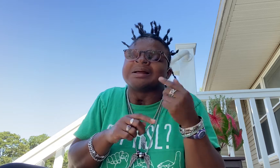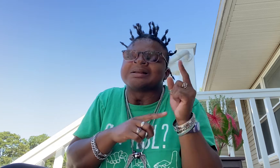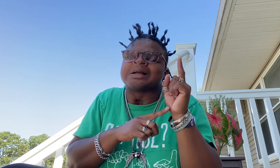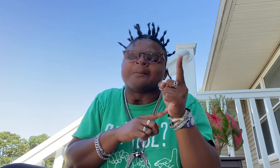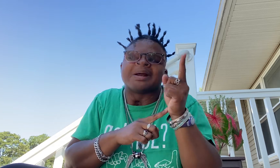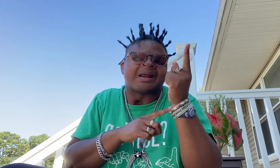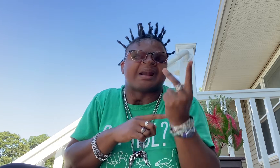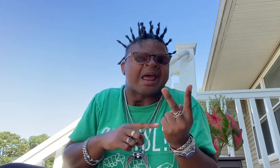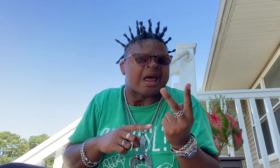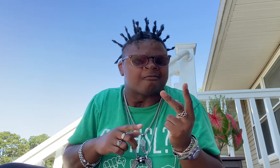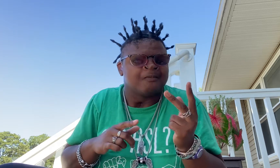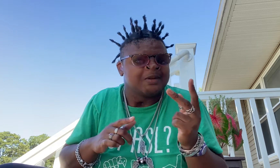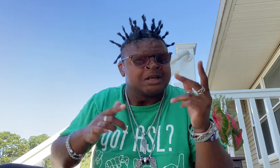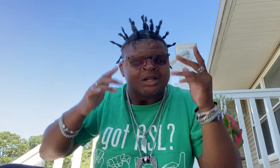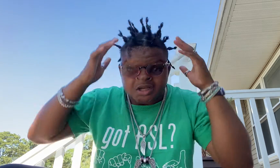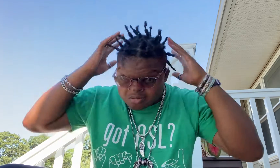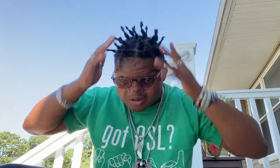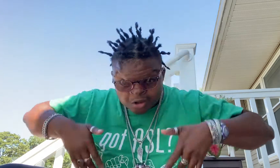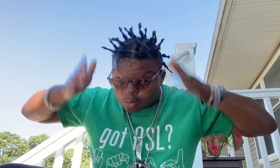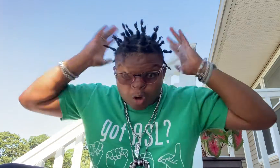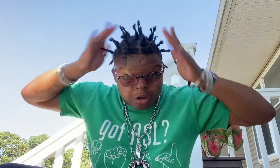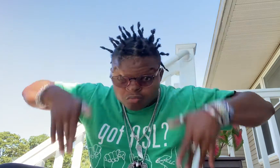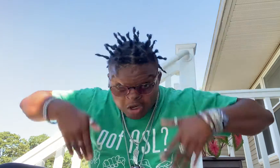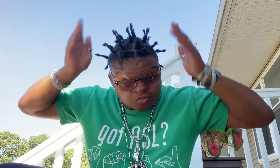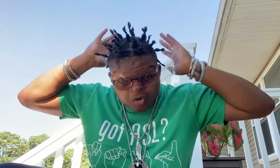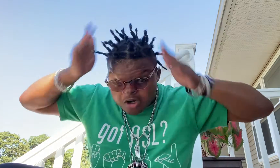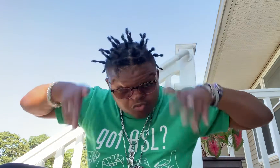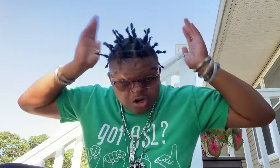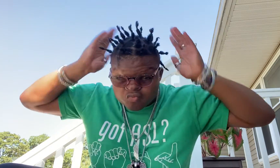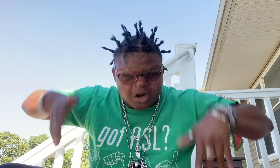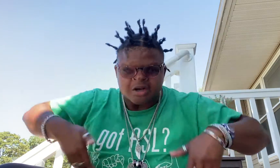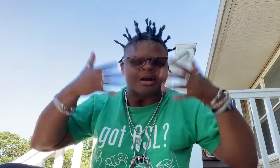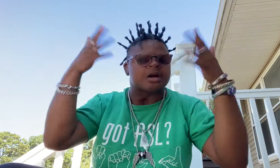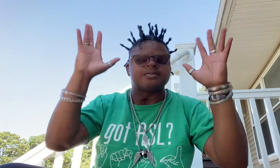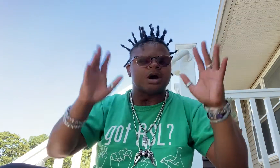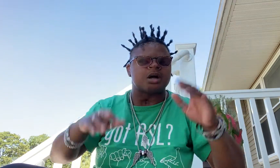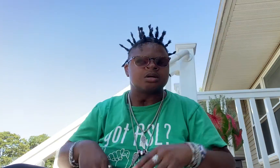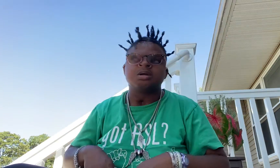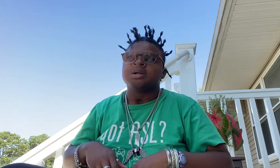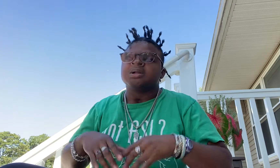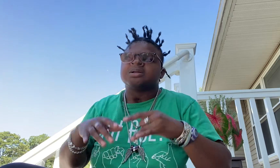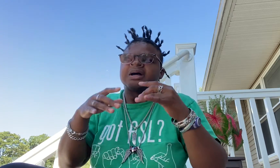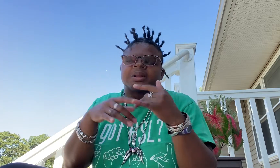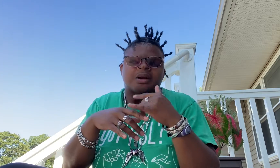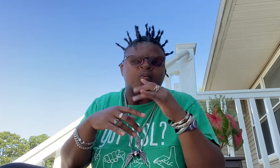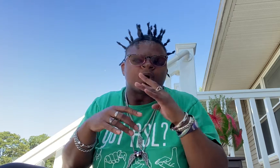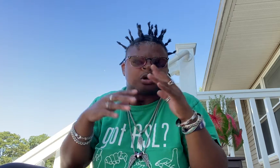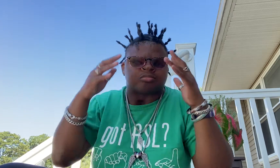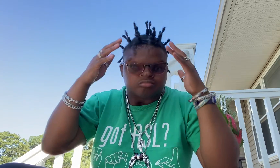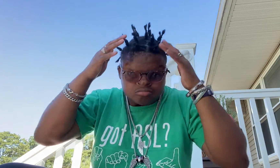like a minute and a half. Just letting the water run, and I'm done. Then I let the water